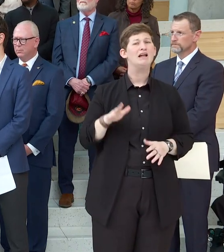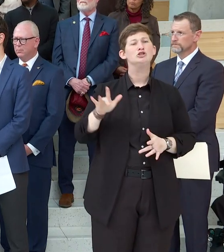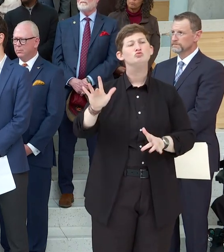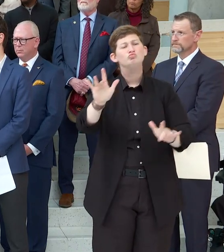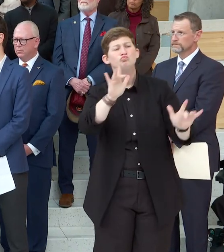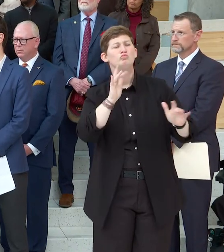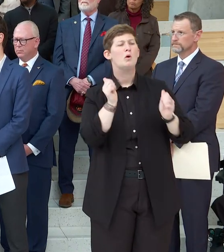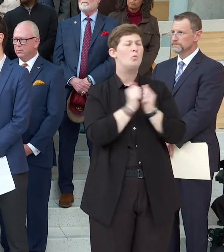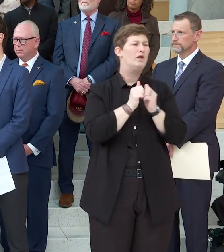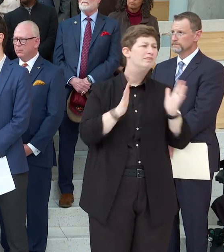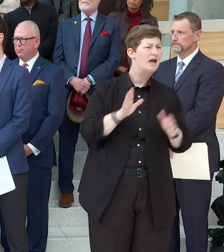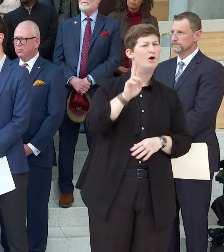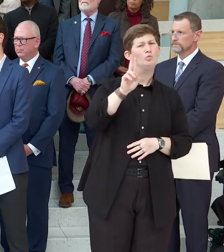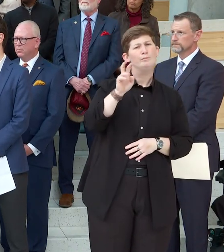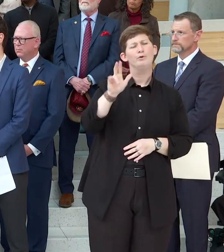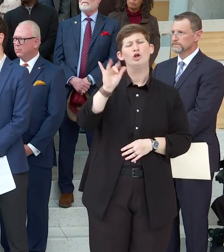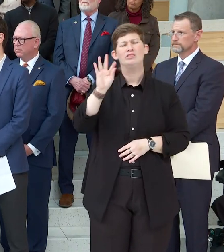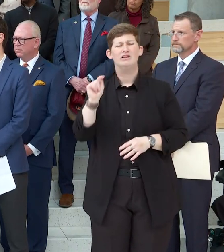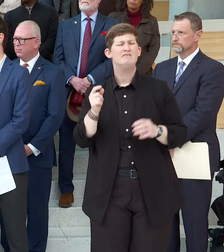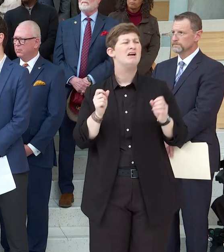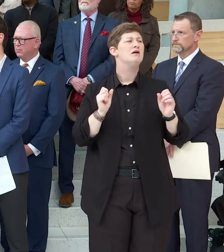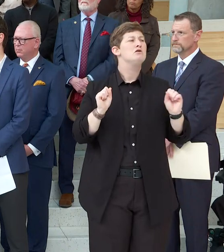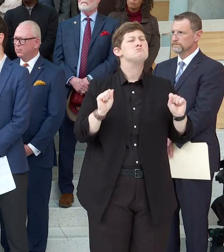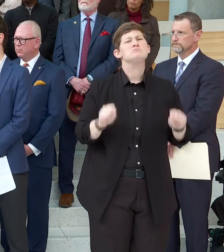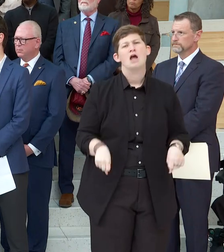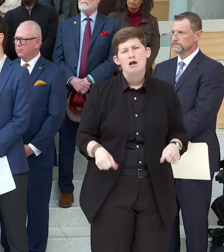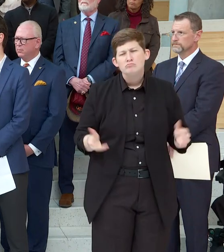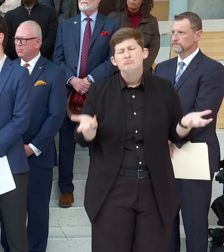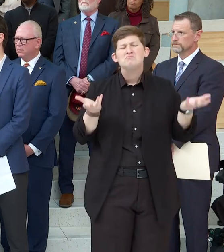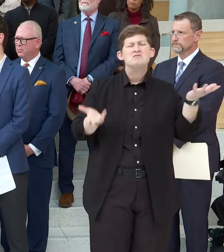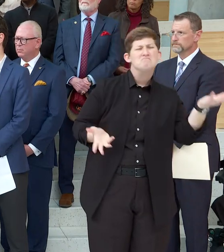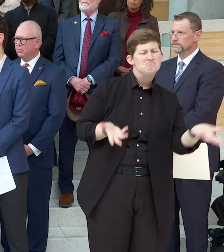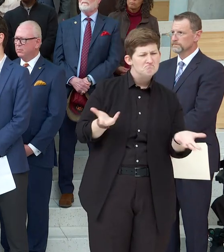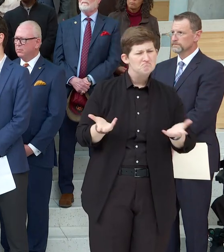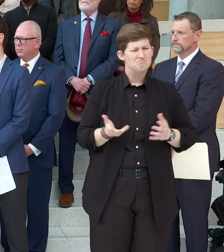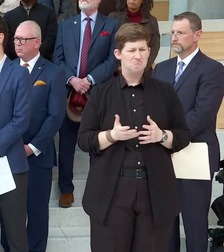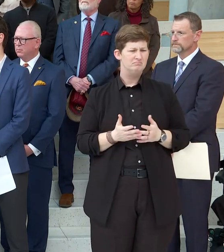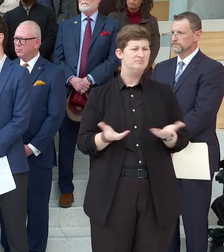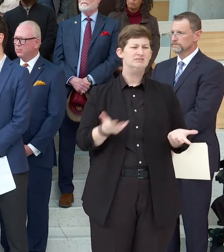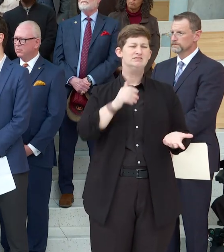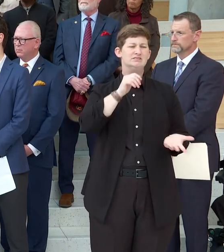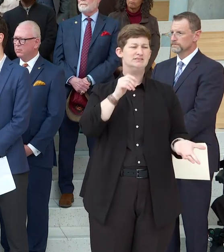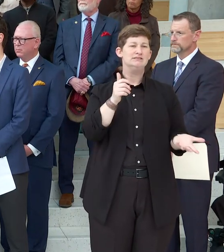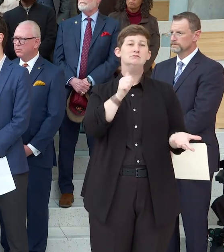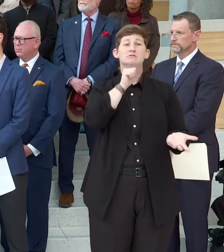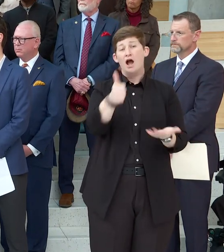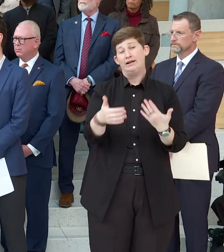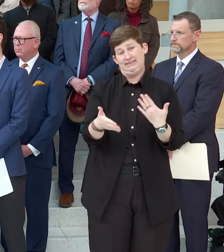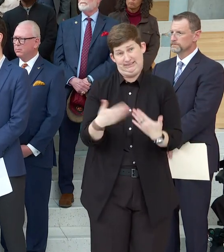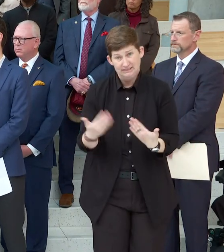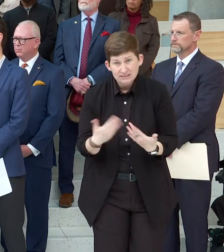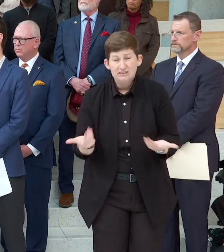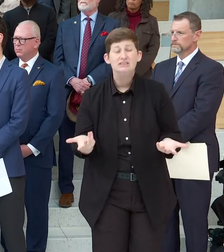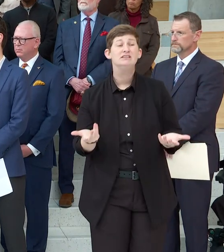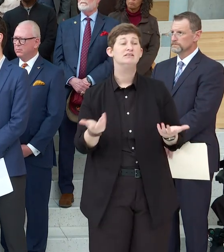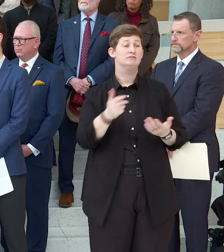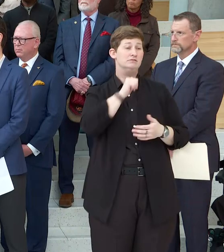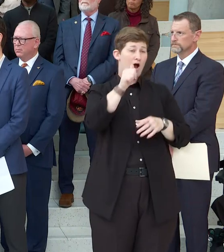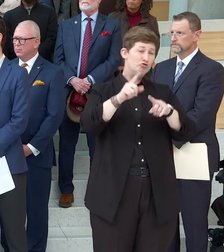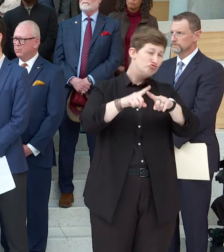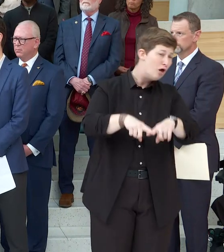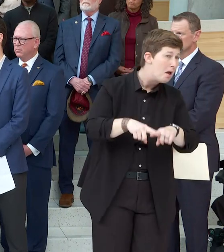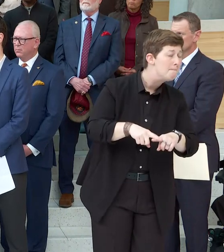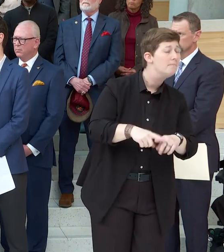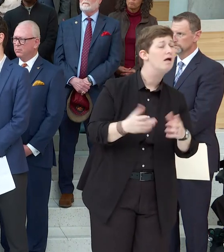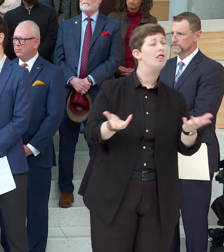and Lyft. I can use public transit to make those things happen. But it's not always the most convenient, and it's not always the most reliable.